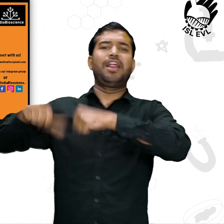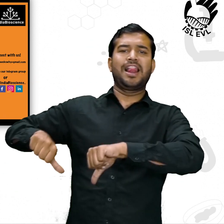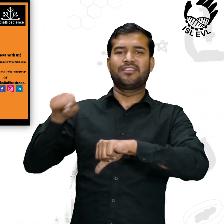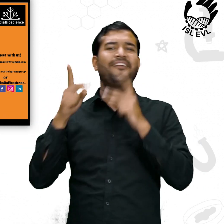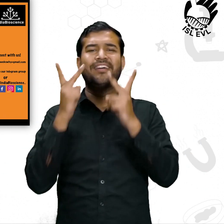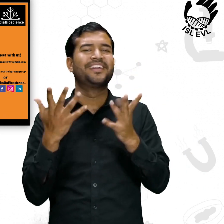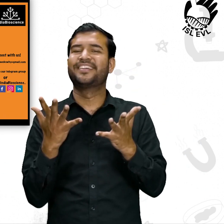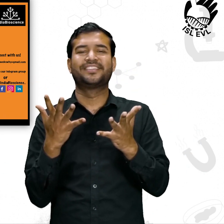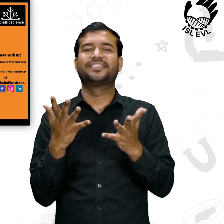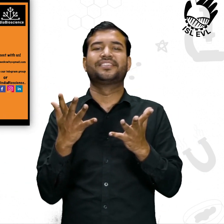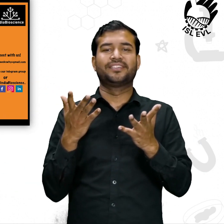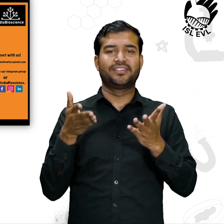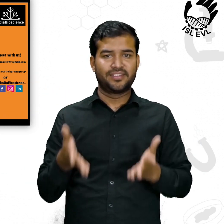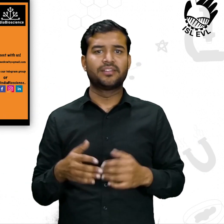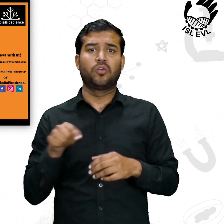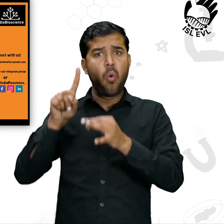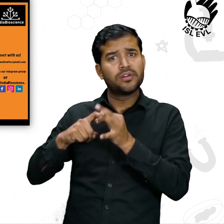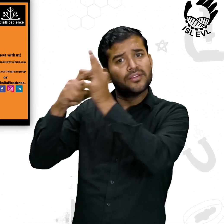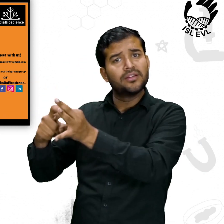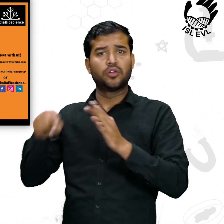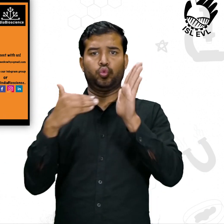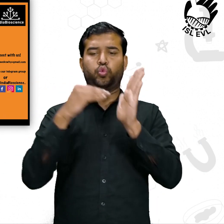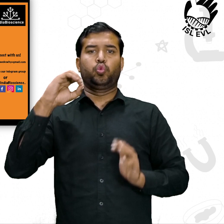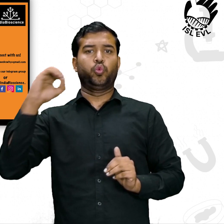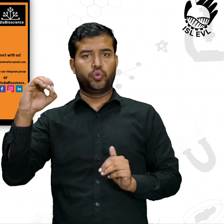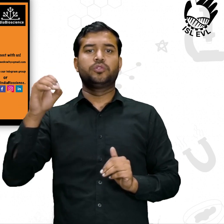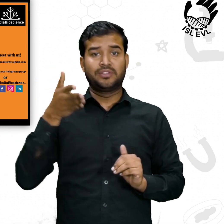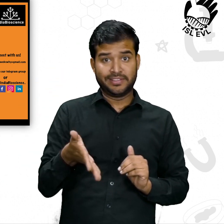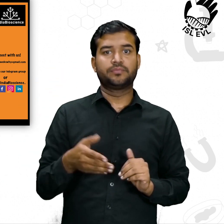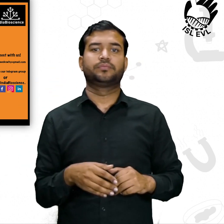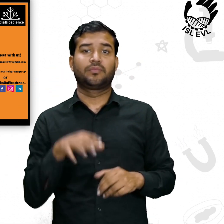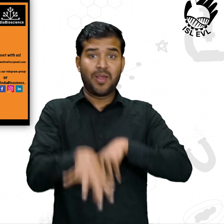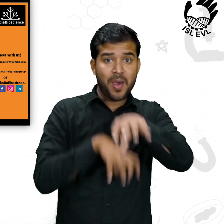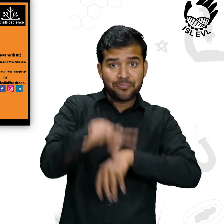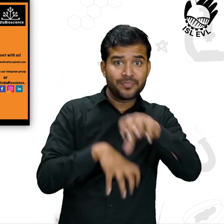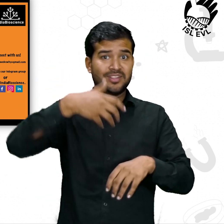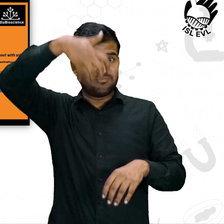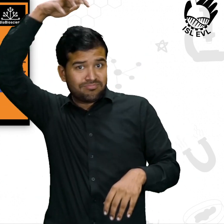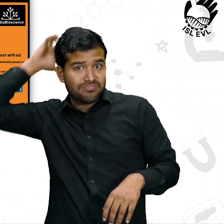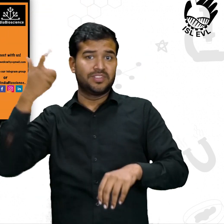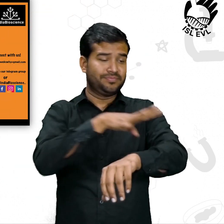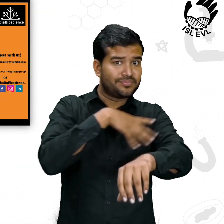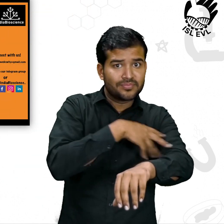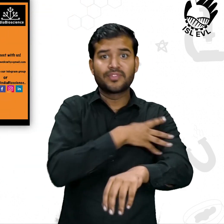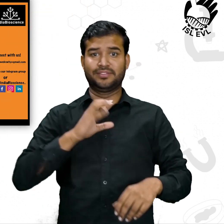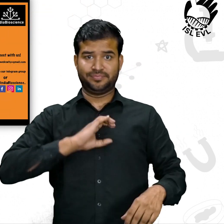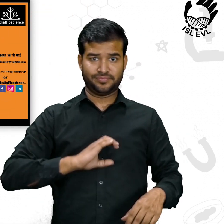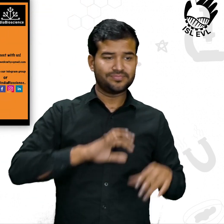because we can captivate them in the zoo, but then they are wild, so you cannot study the wild properties of the animal in